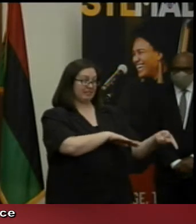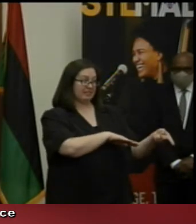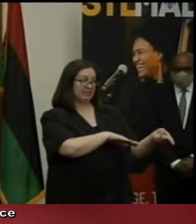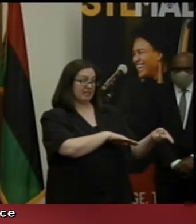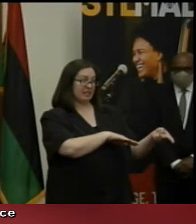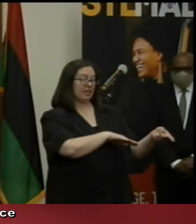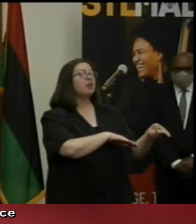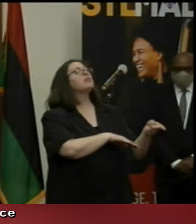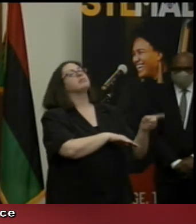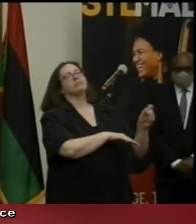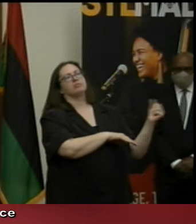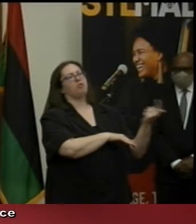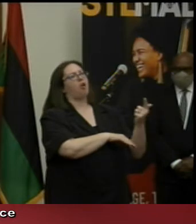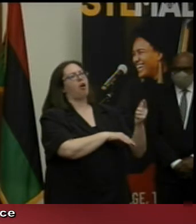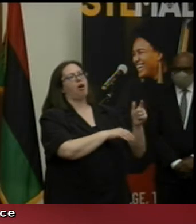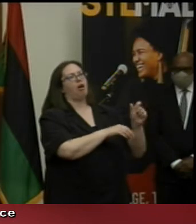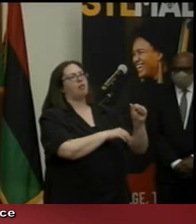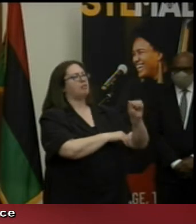African American.